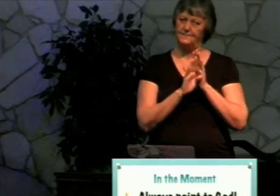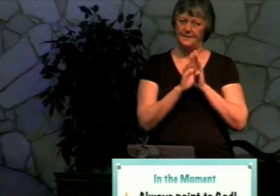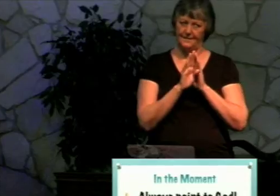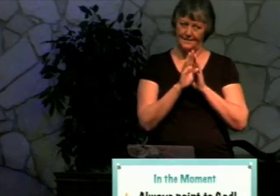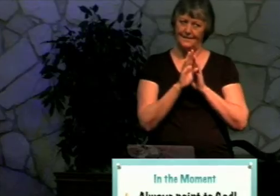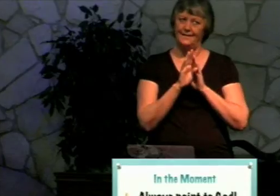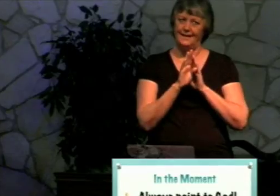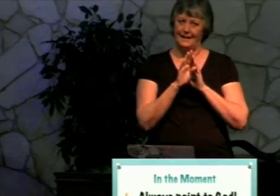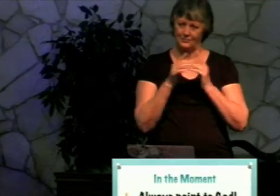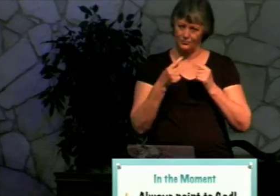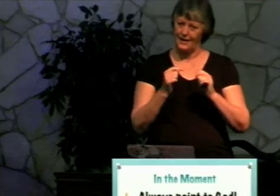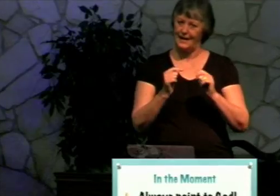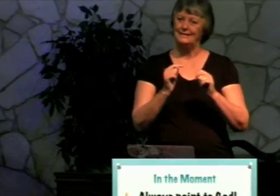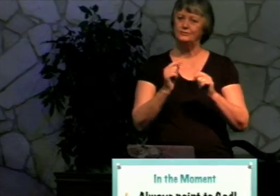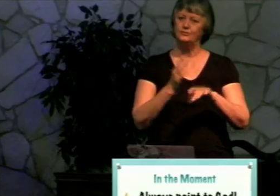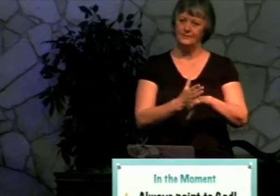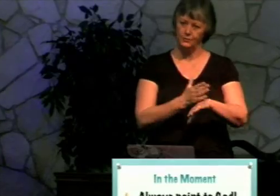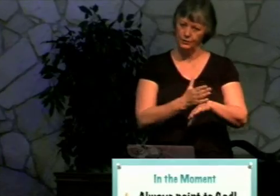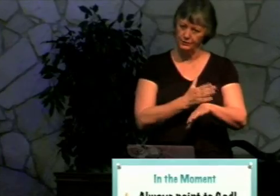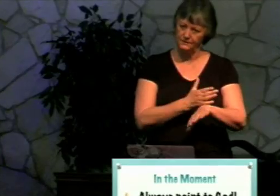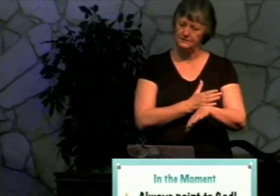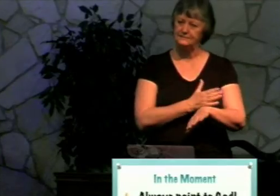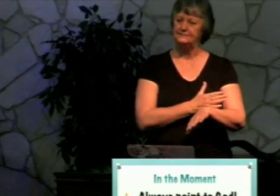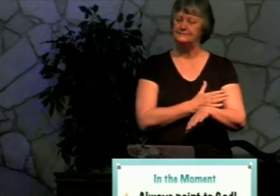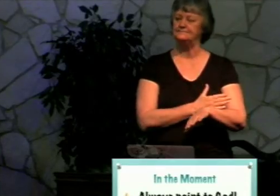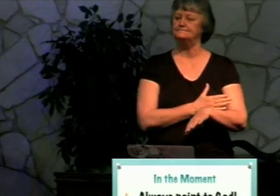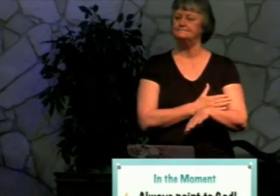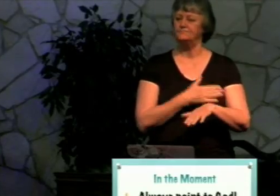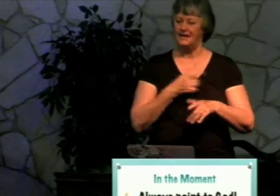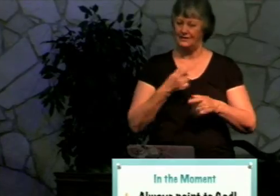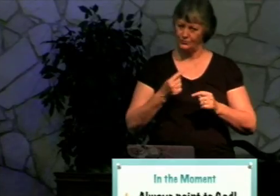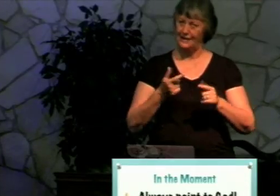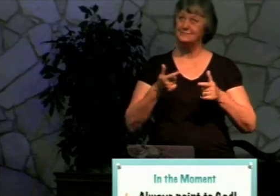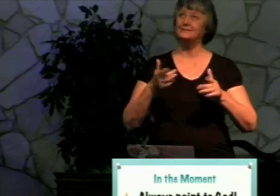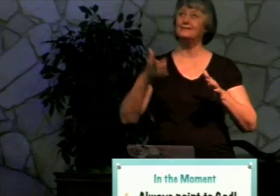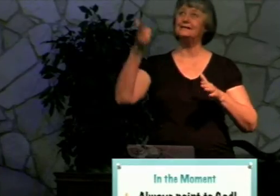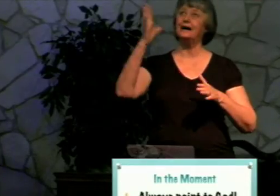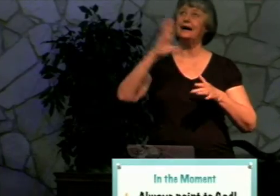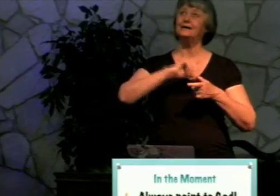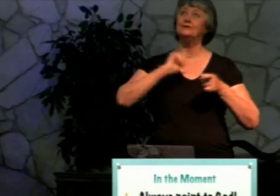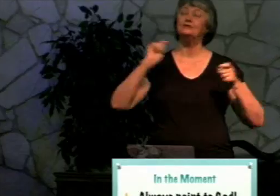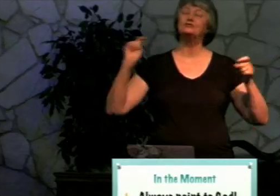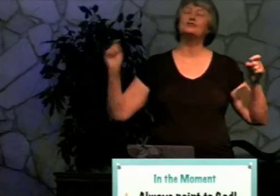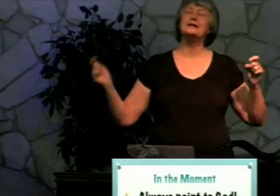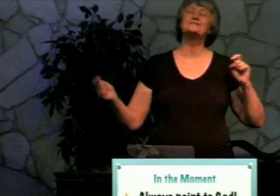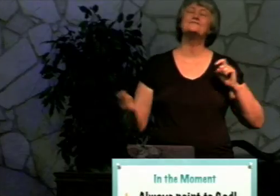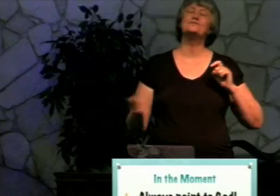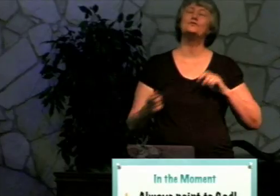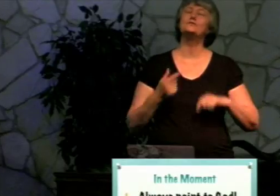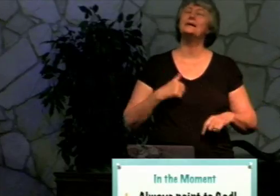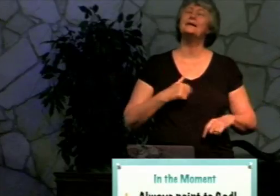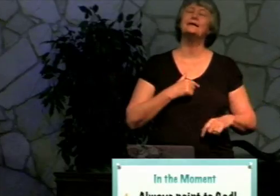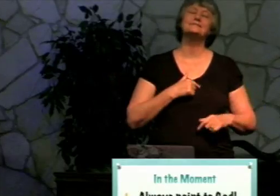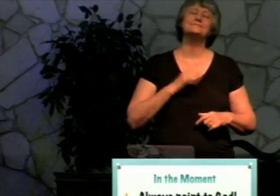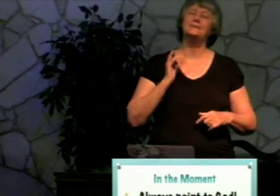developing and trying to improve and trying to let God transform us